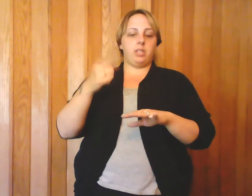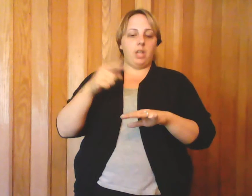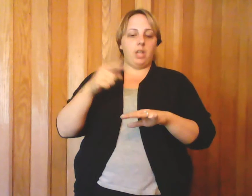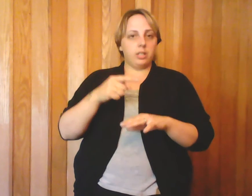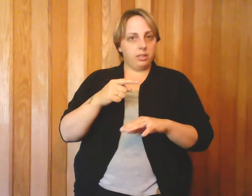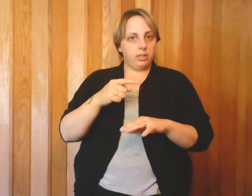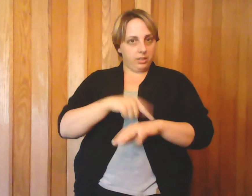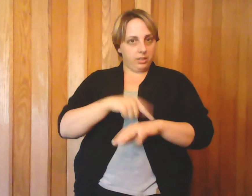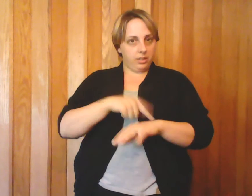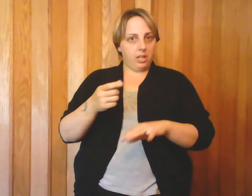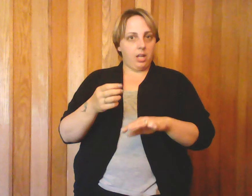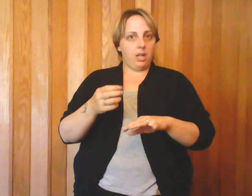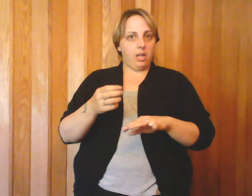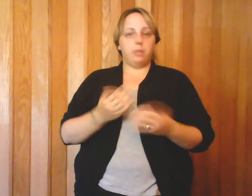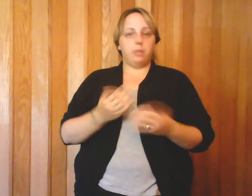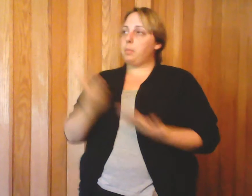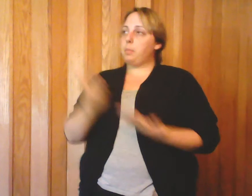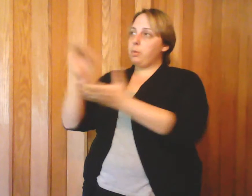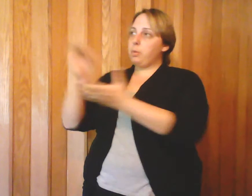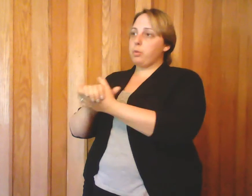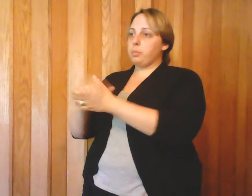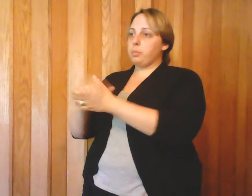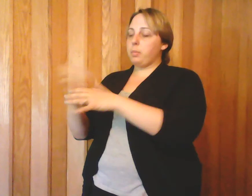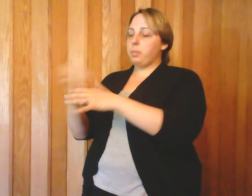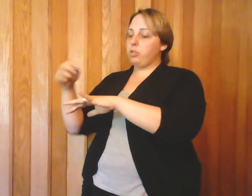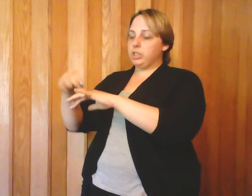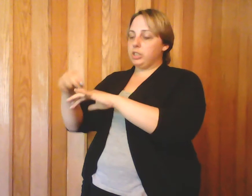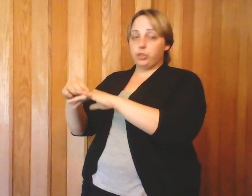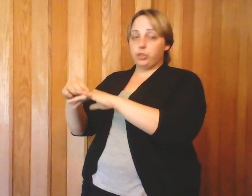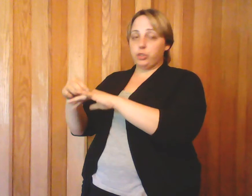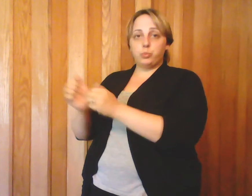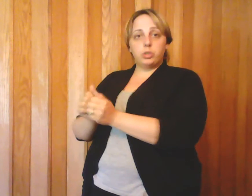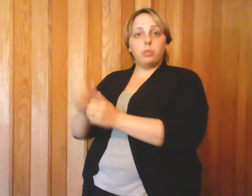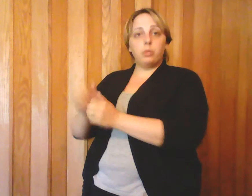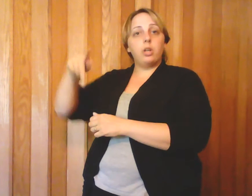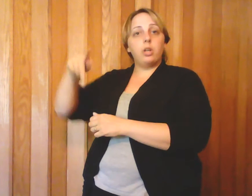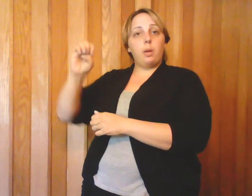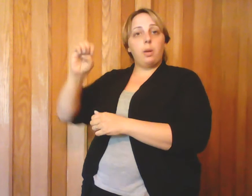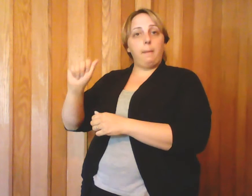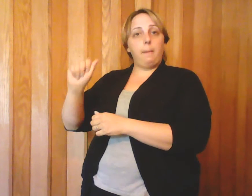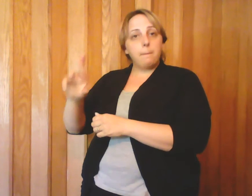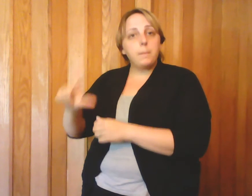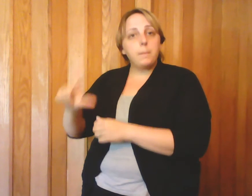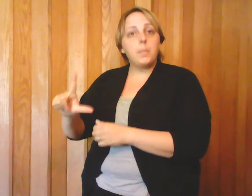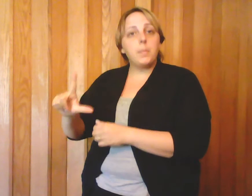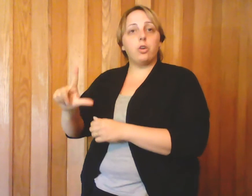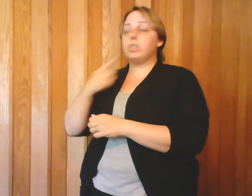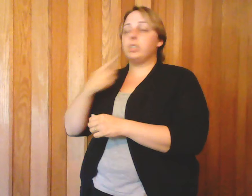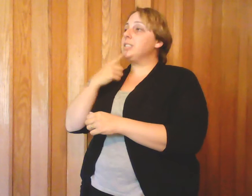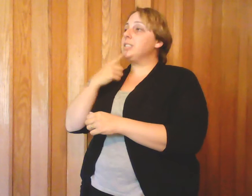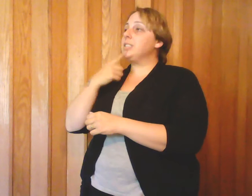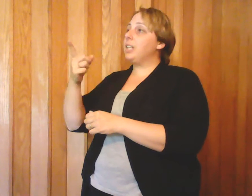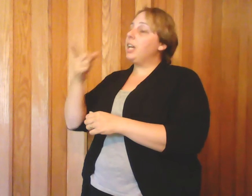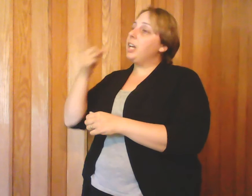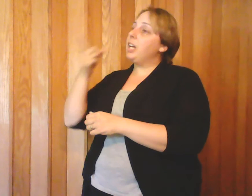tough and strong and independent and one of a kind. And that's exactly what she wanted to hear. And my grandfather